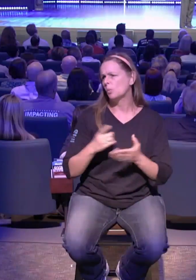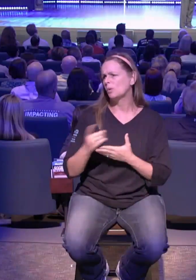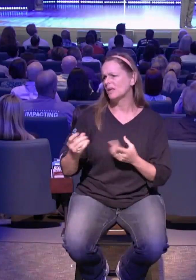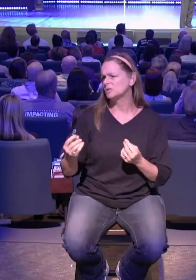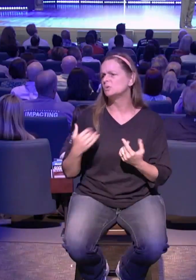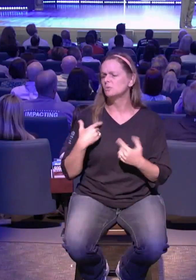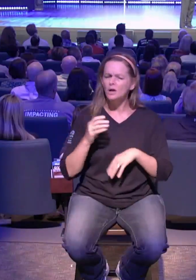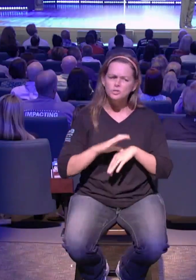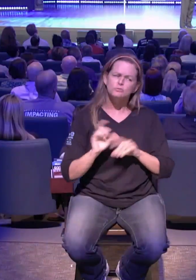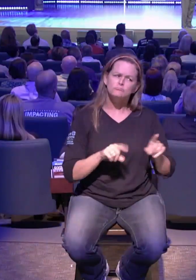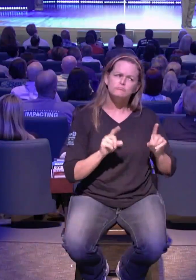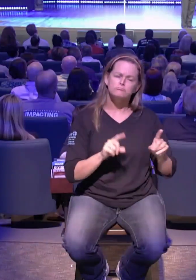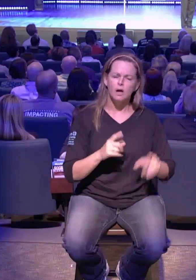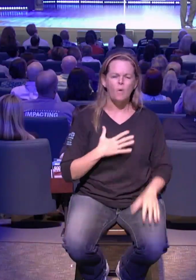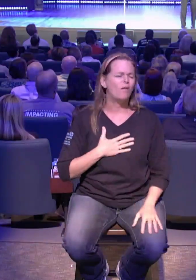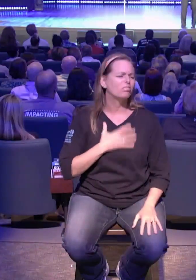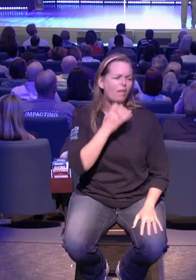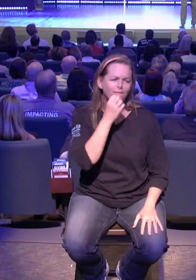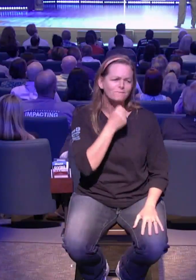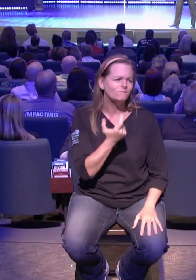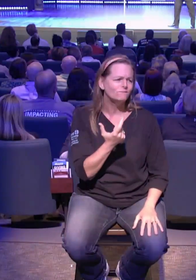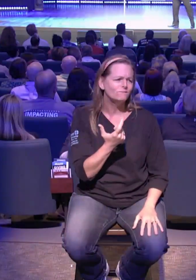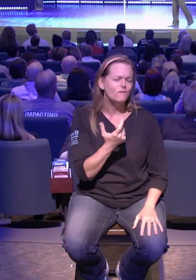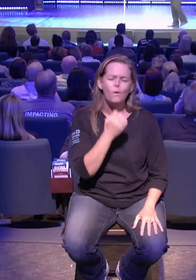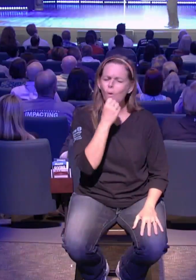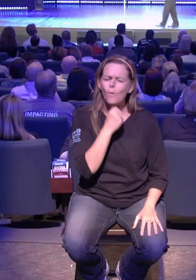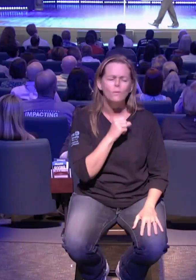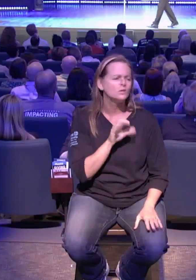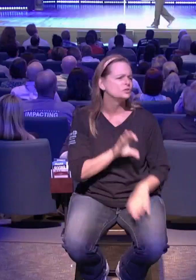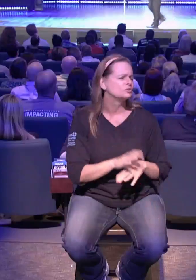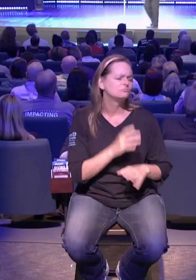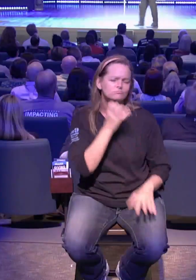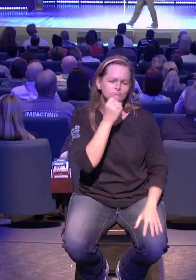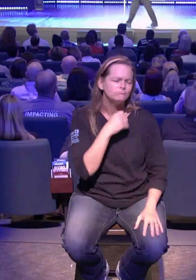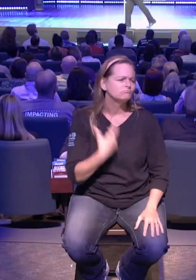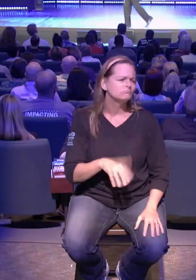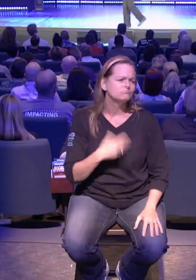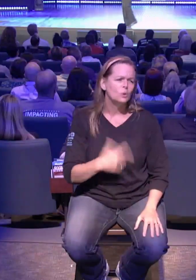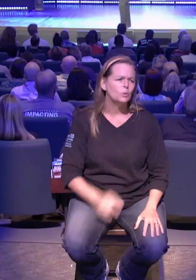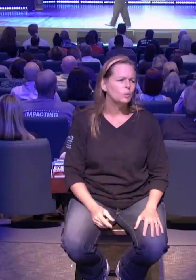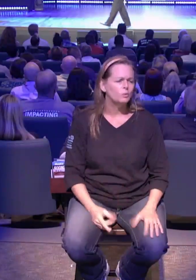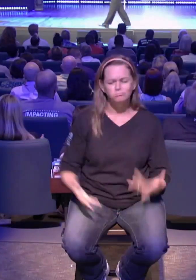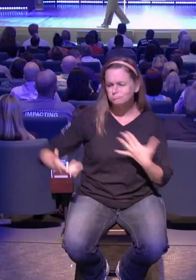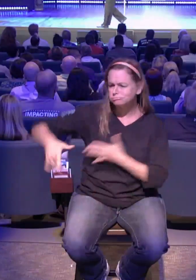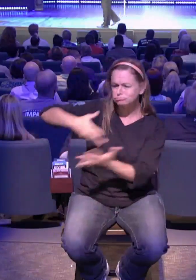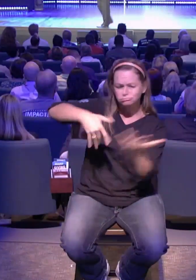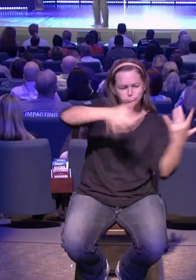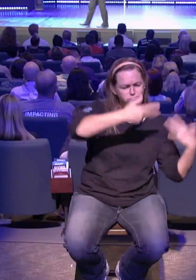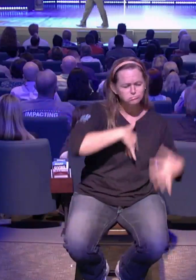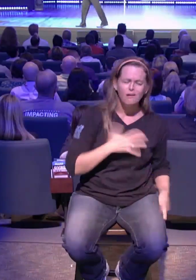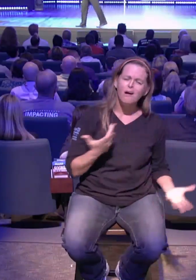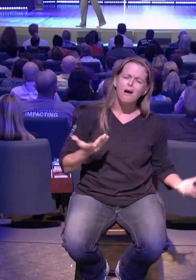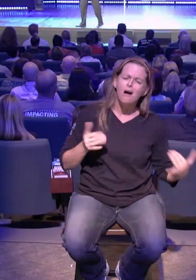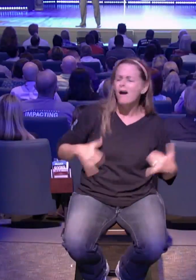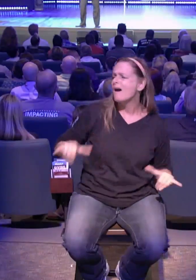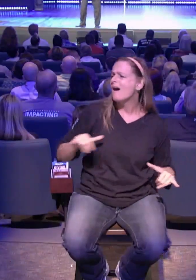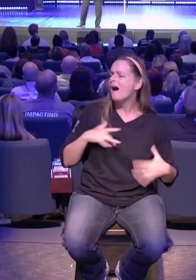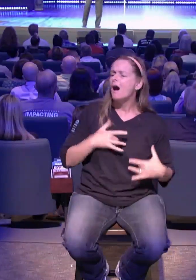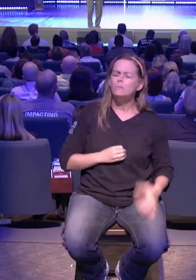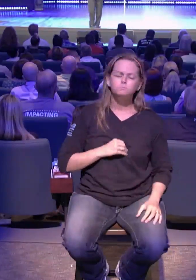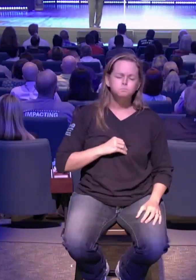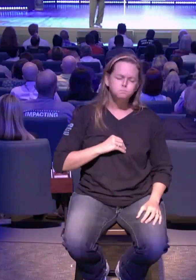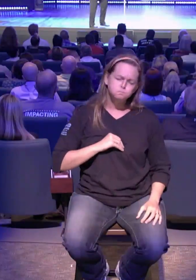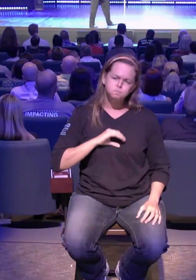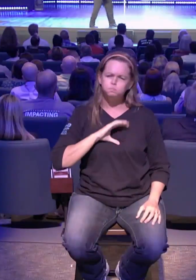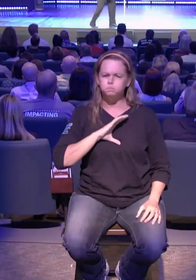like the most enjoyable thing, day of my week when I get to go to the house of God and hang with the people of God. Man, it's empowering to me.